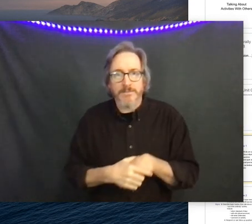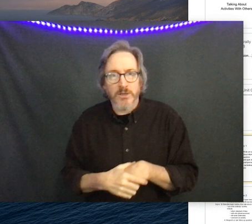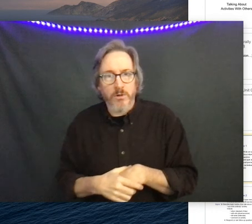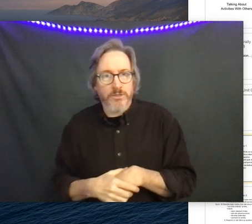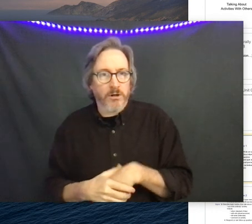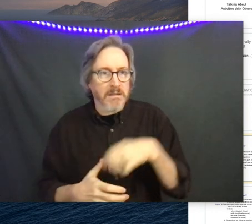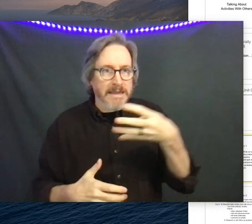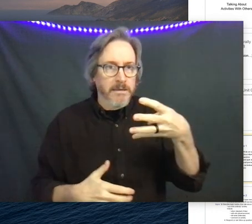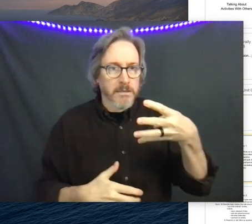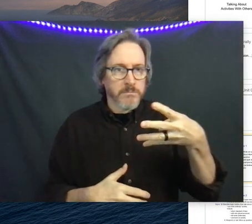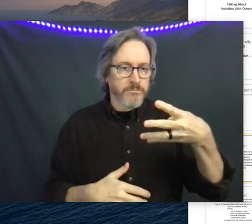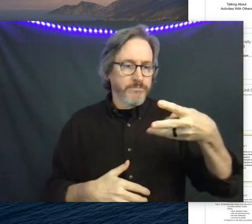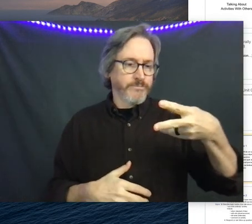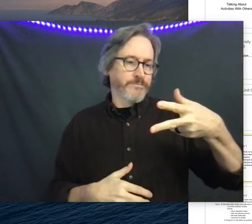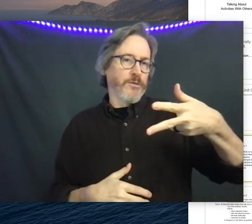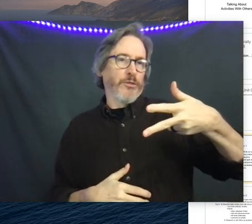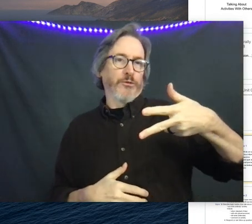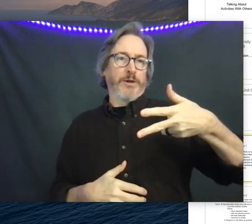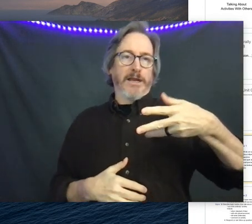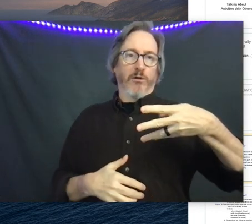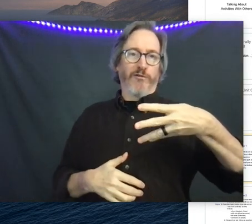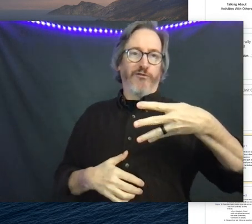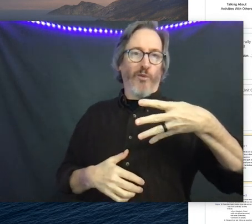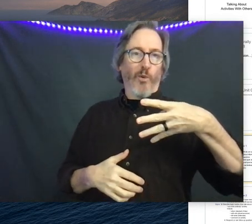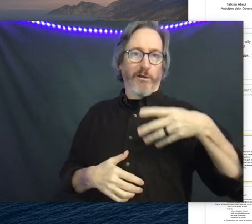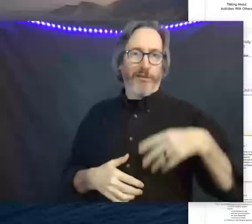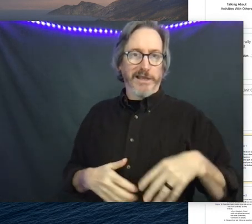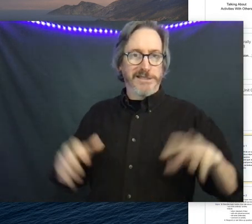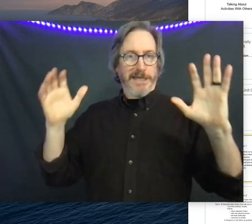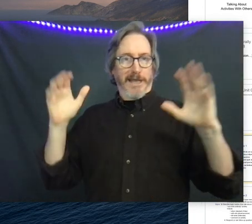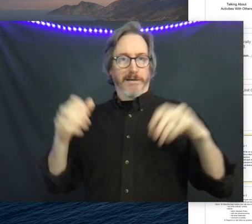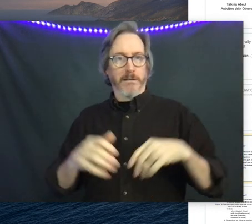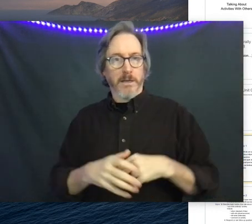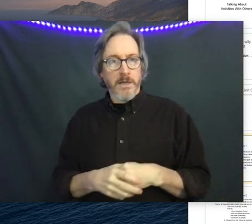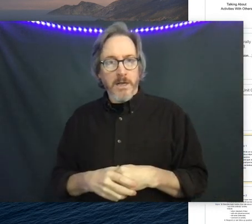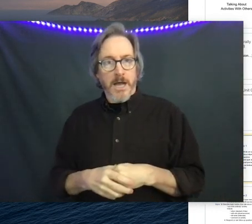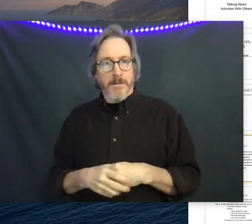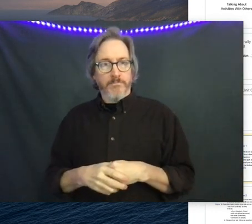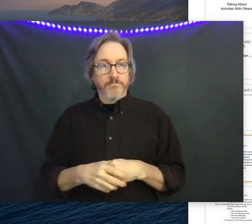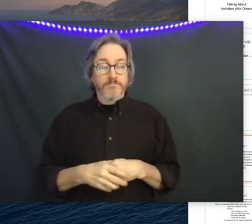pick something where there are like 3 or 4 things you did.